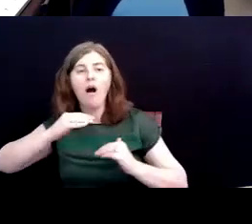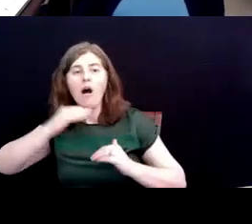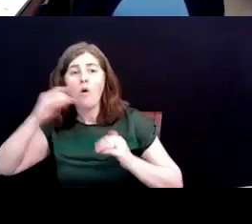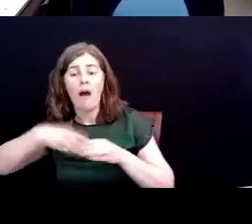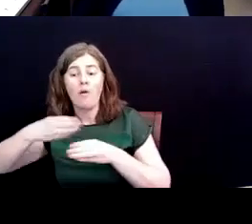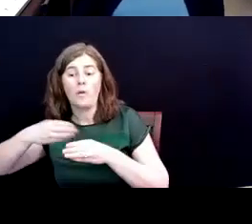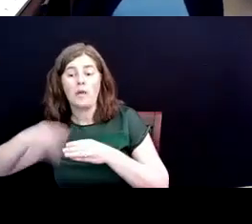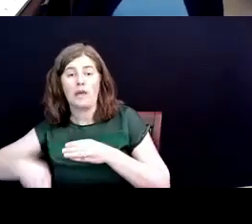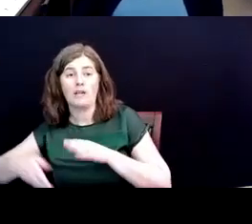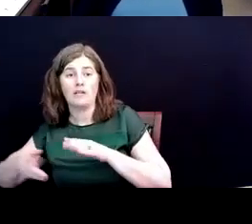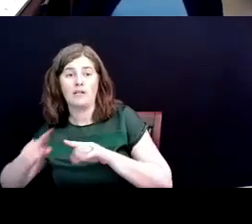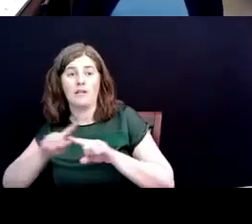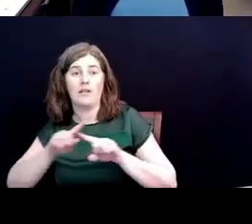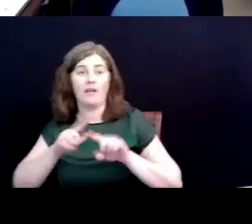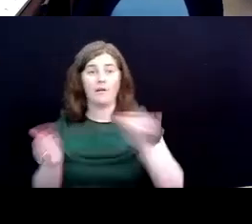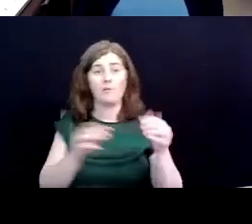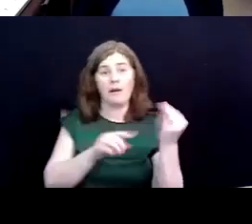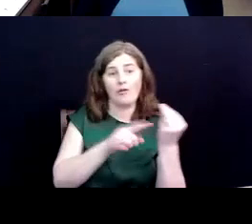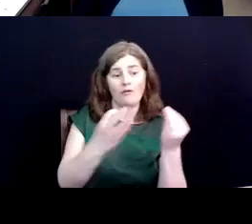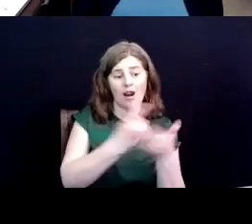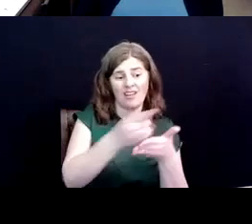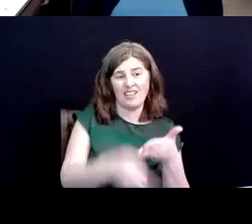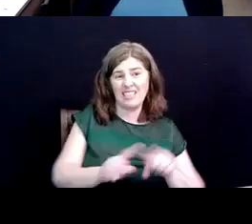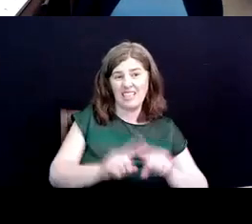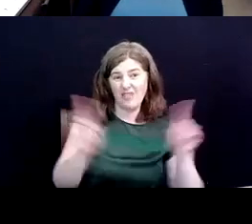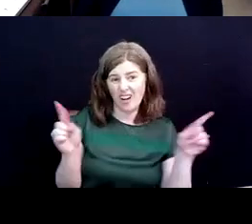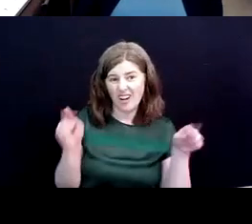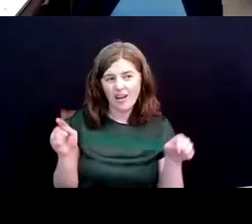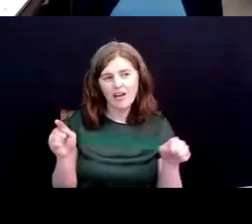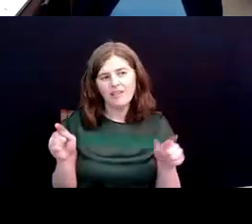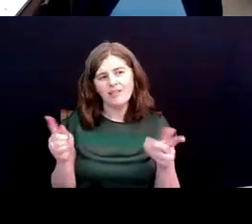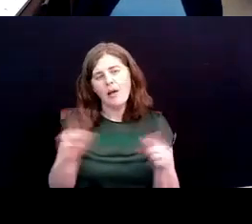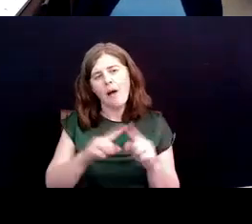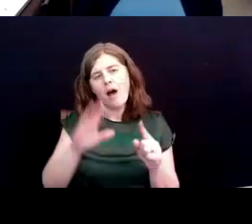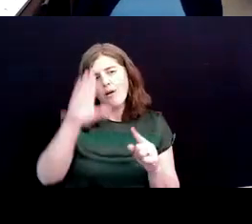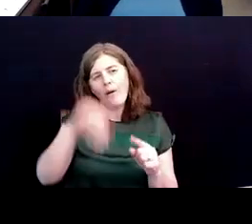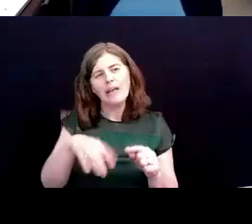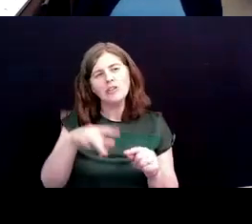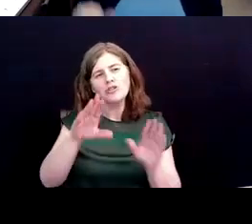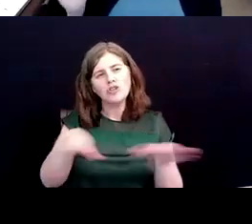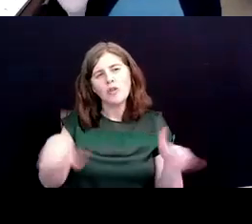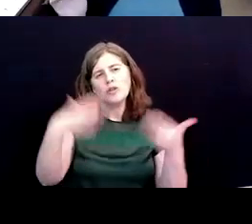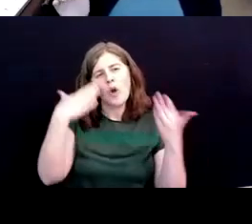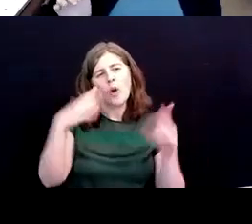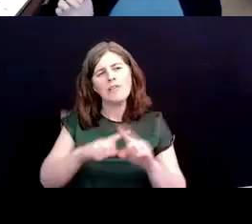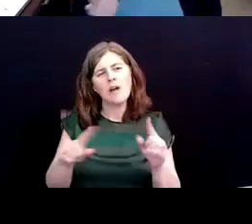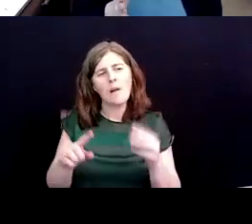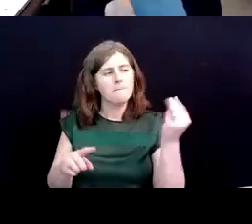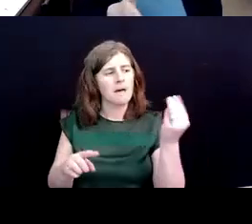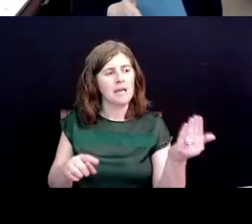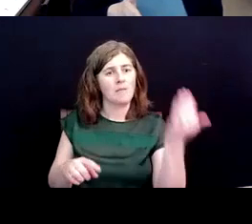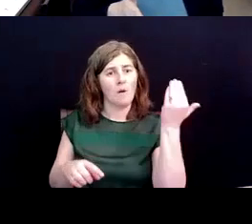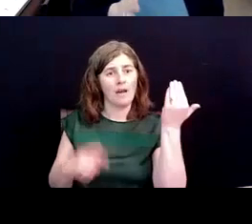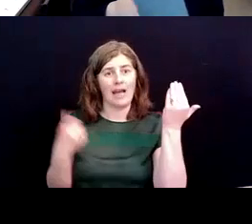Our kiddos probably not the best choice, because one thing I think we often forget is that children often don't know the difference between a Monday morning and a